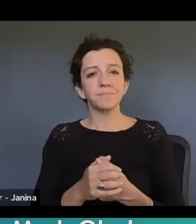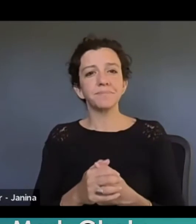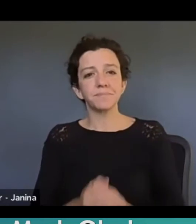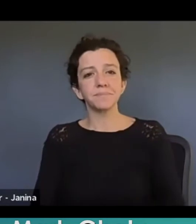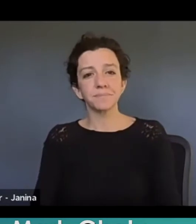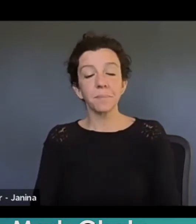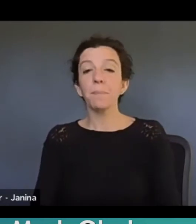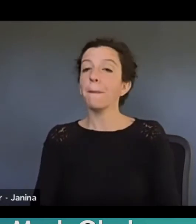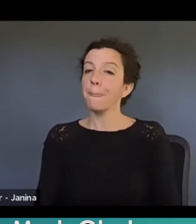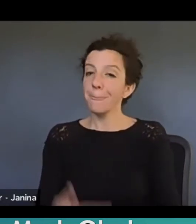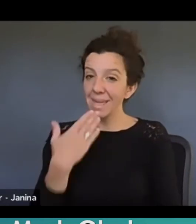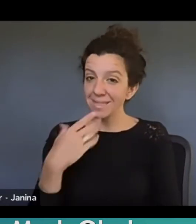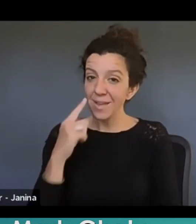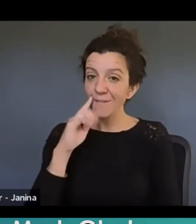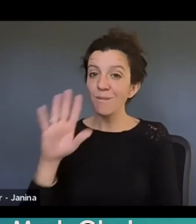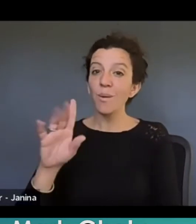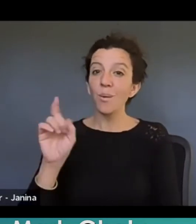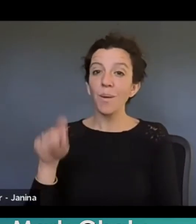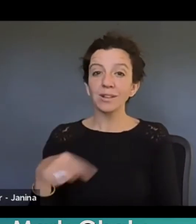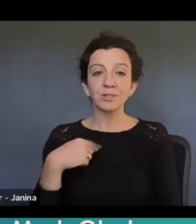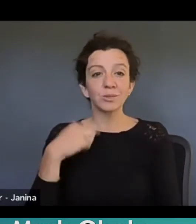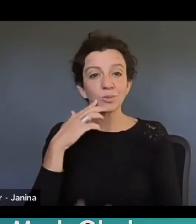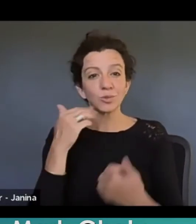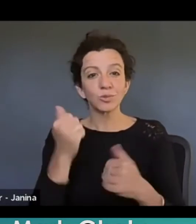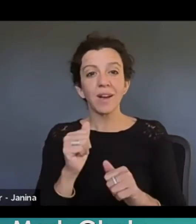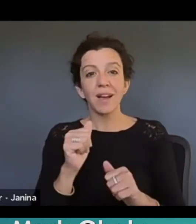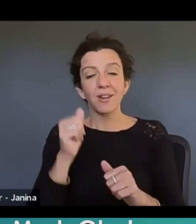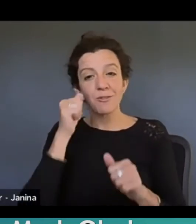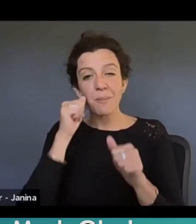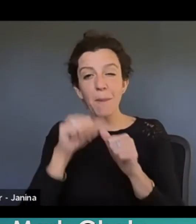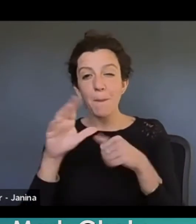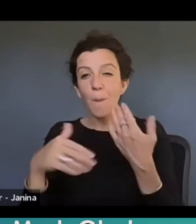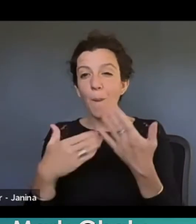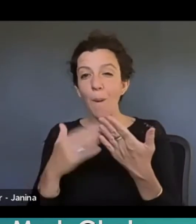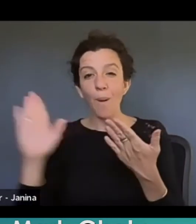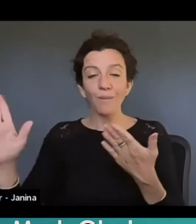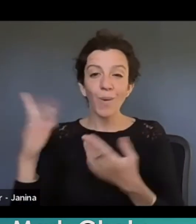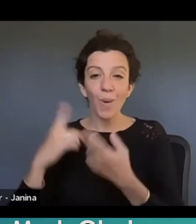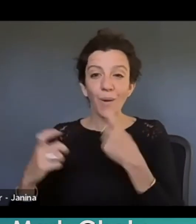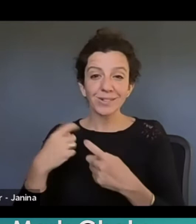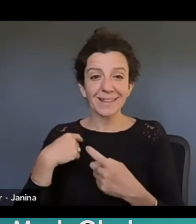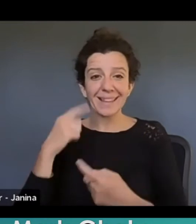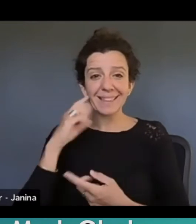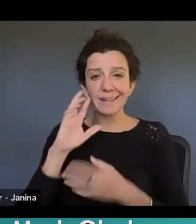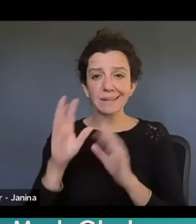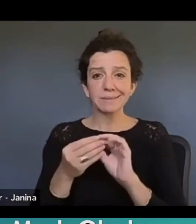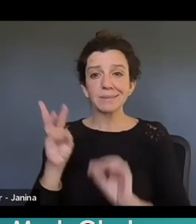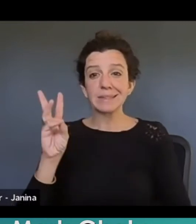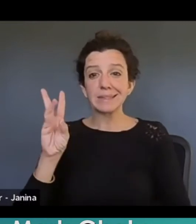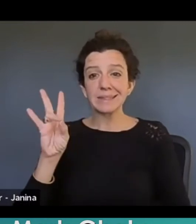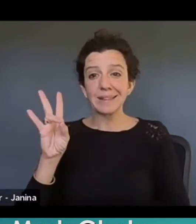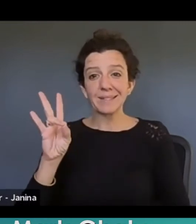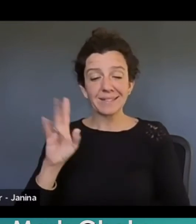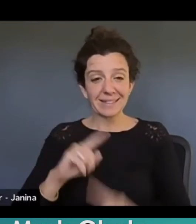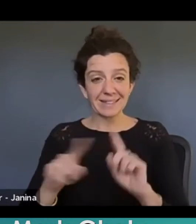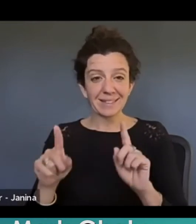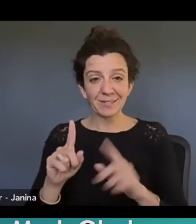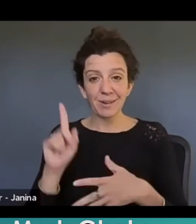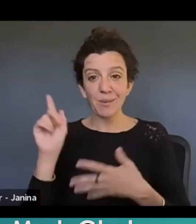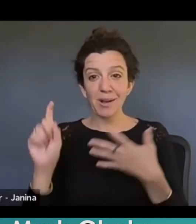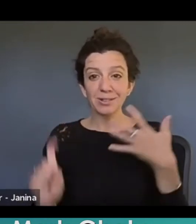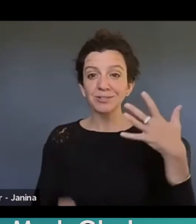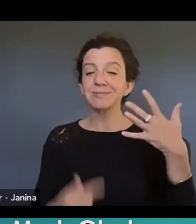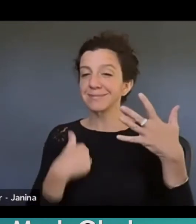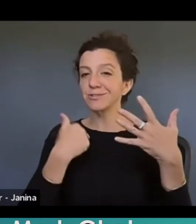So thank you, Amy, for your question. I'm going to try to remember all of the parts. I think there were 6, maybe even 7, so I'll try to go through each one of